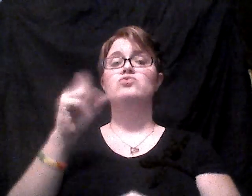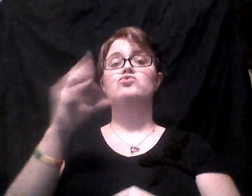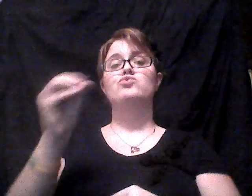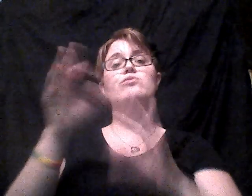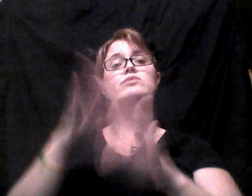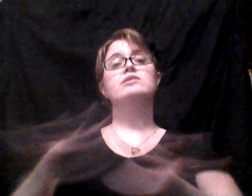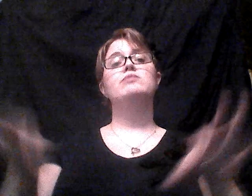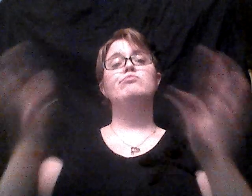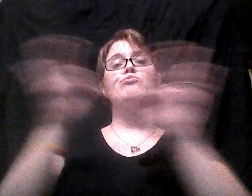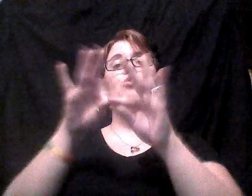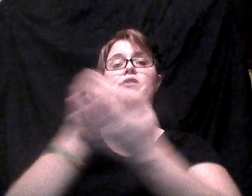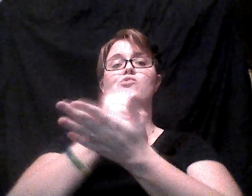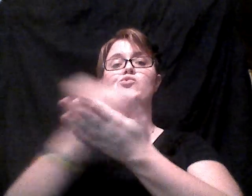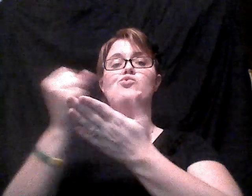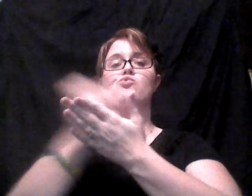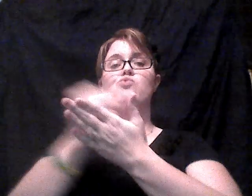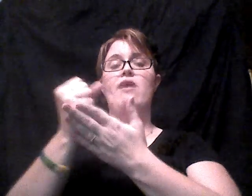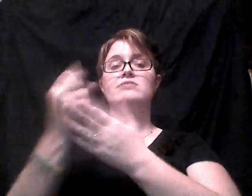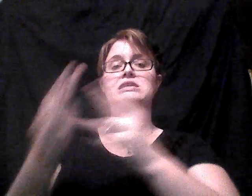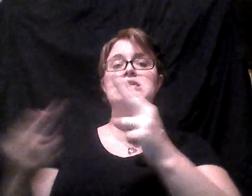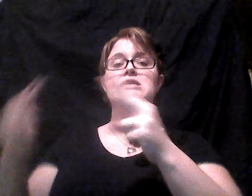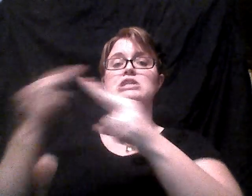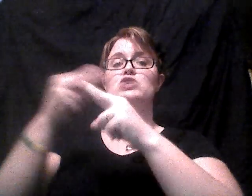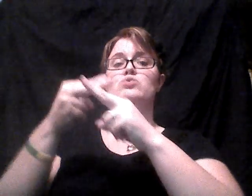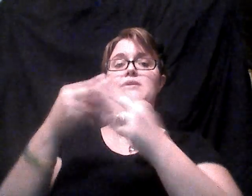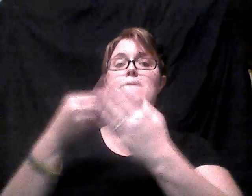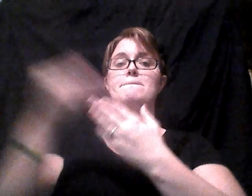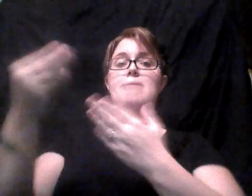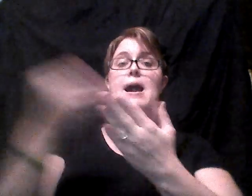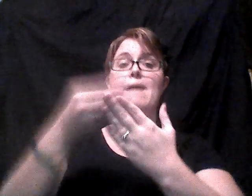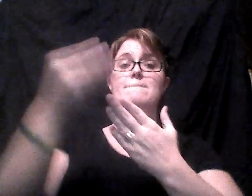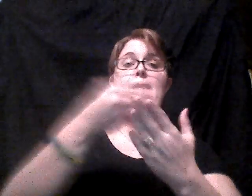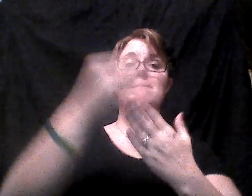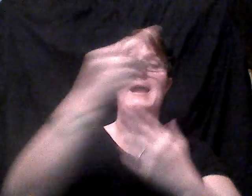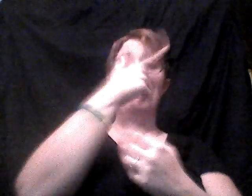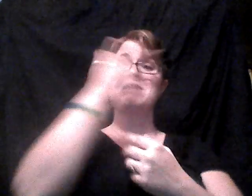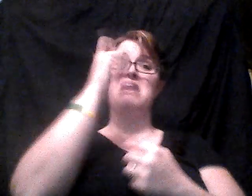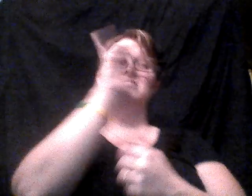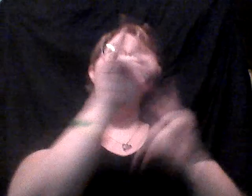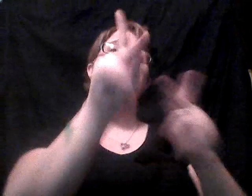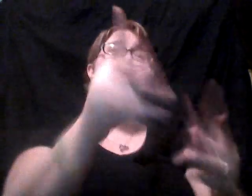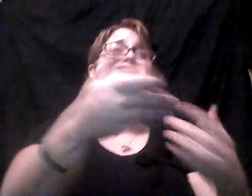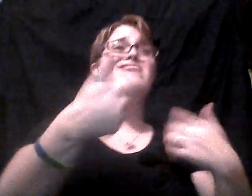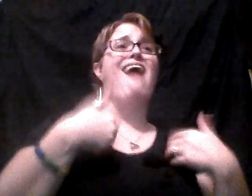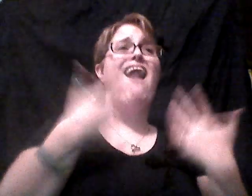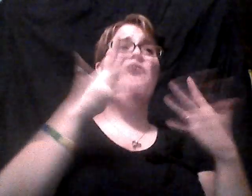growth of consumerism and people buying stuff because he's got one is going to be a contributing